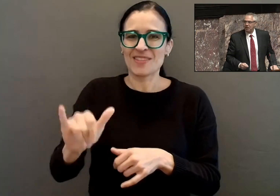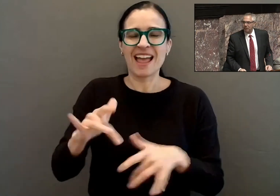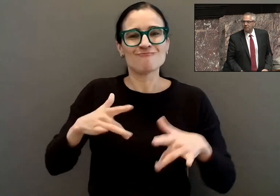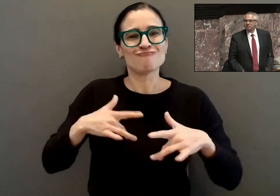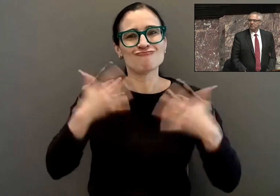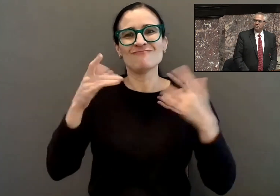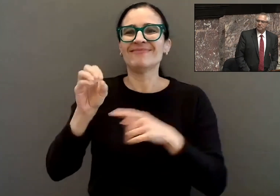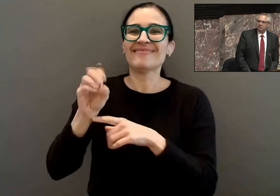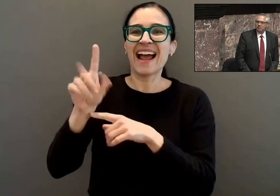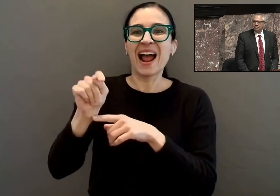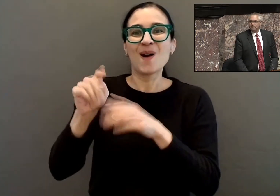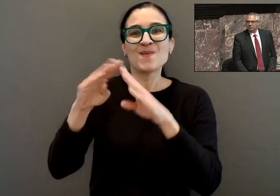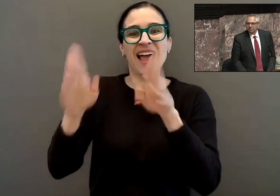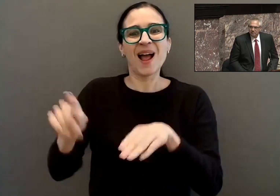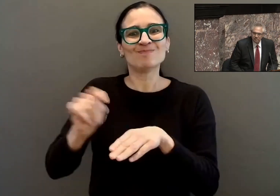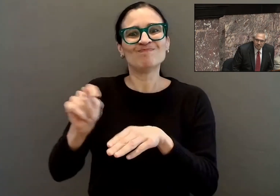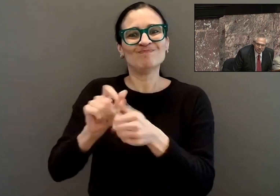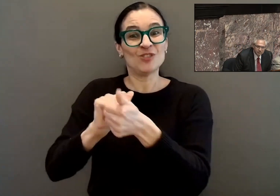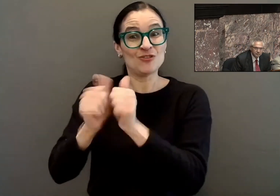Mr. Speaker.